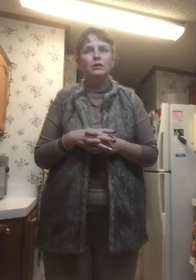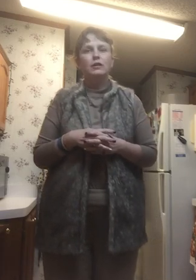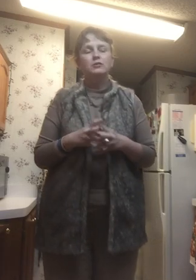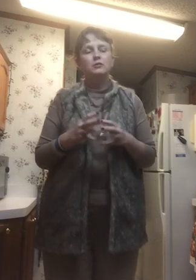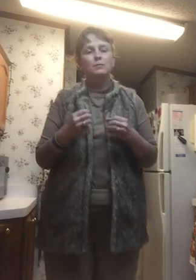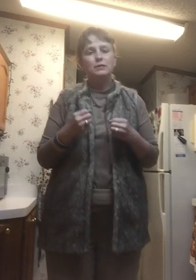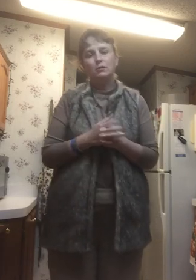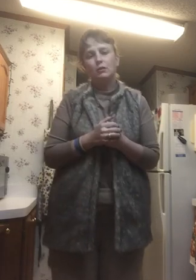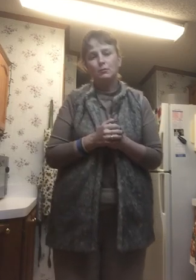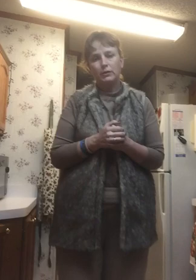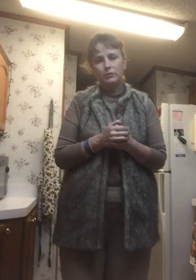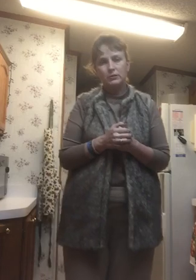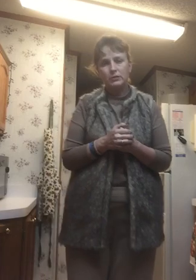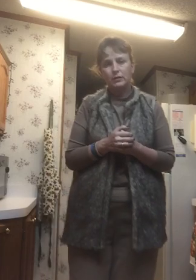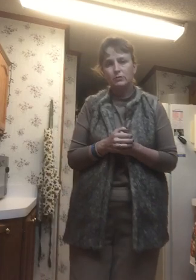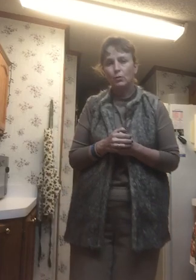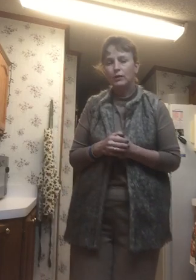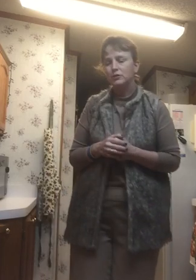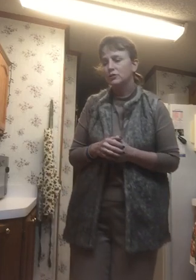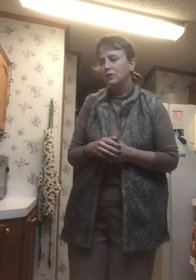and it just makes it a lot more interesting to watch.